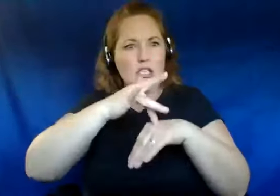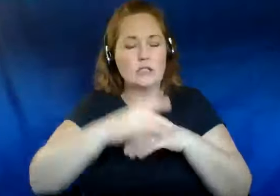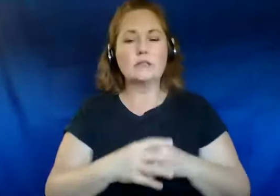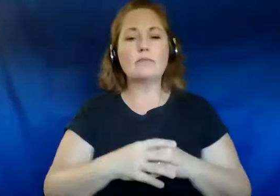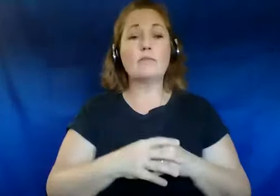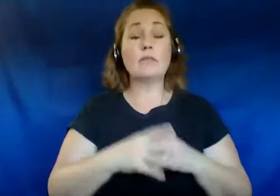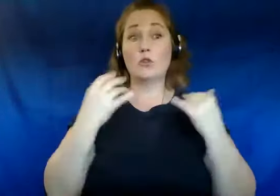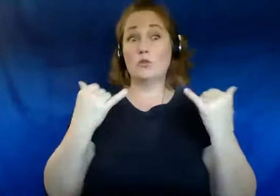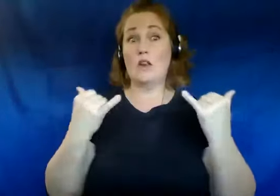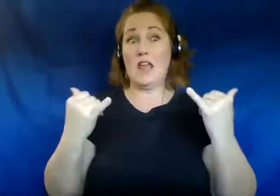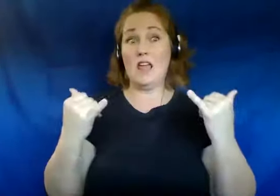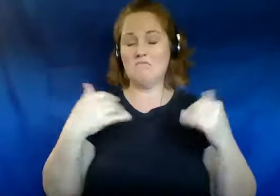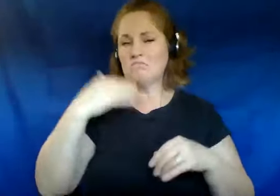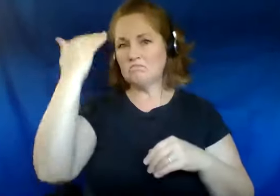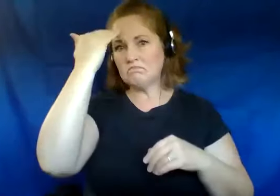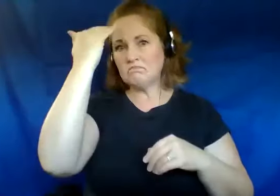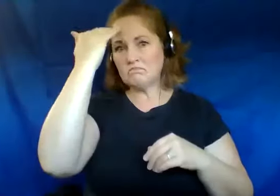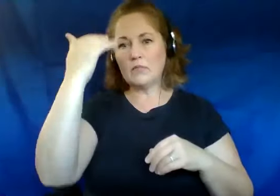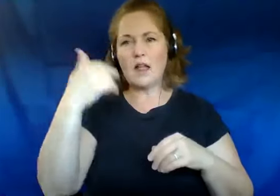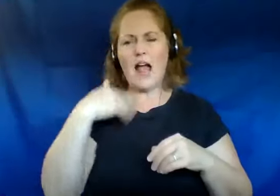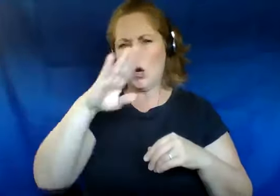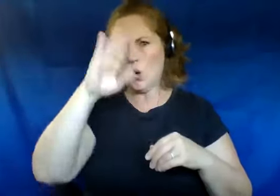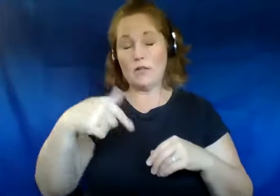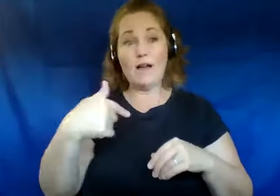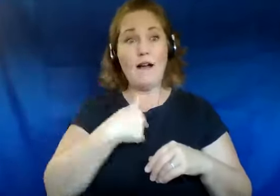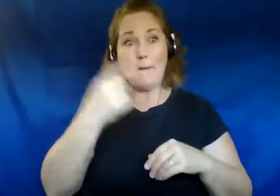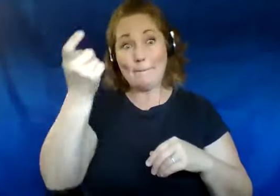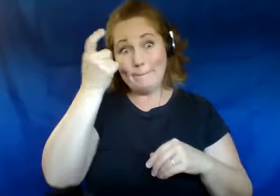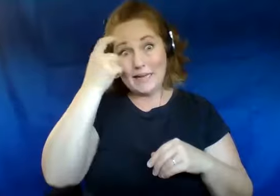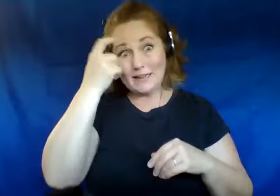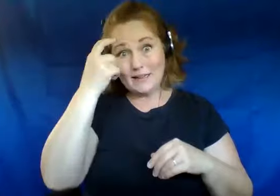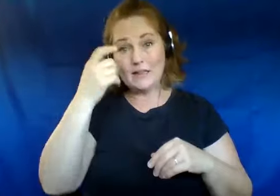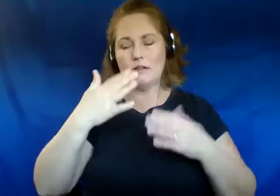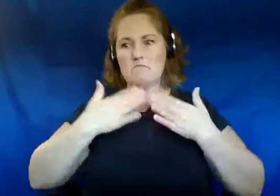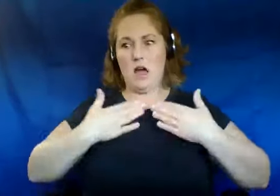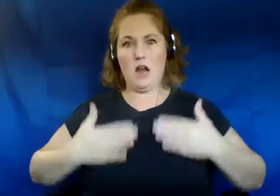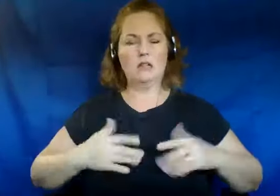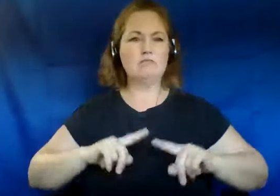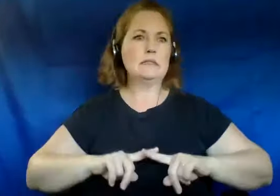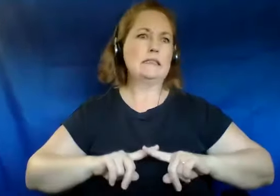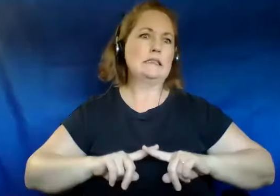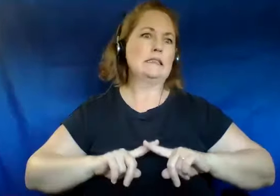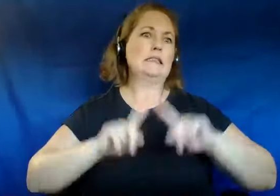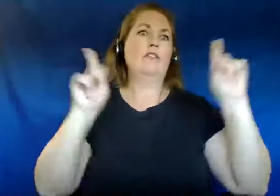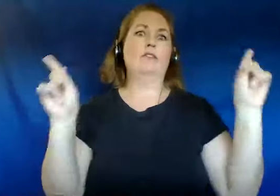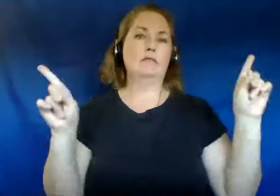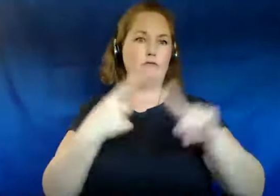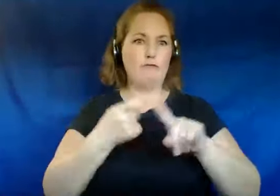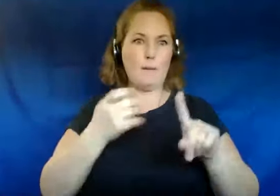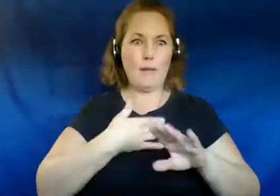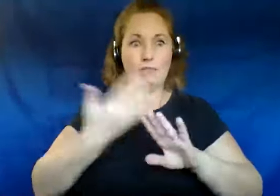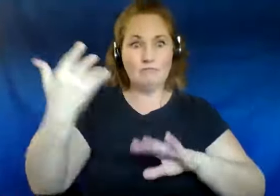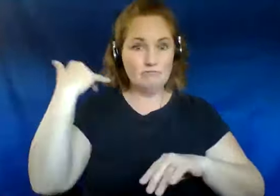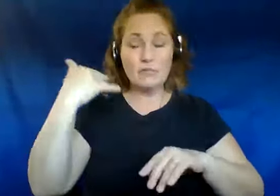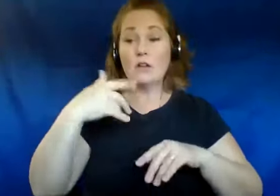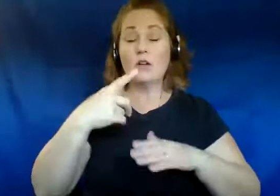I know that I am mentally and bodily different from my fellows. And what has ever made